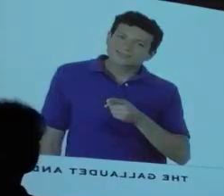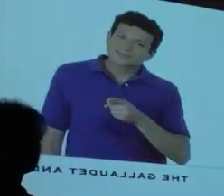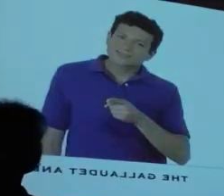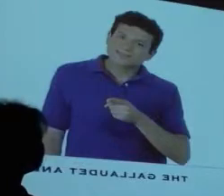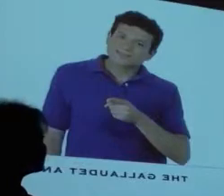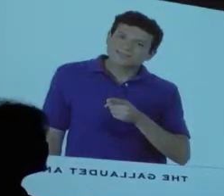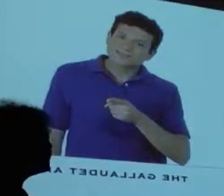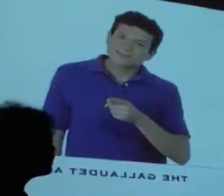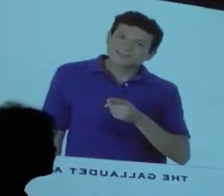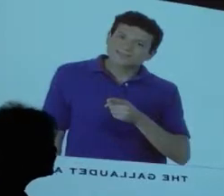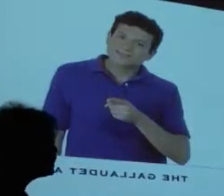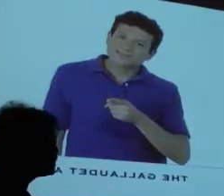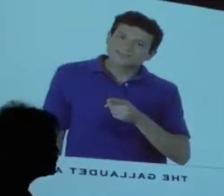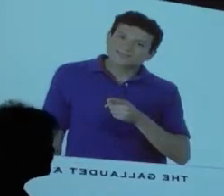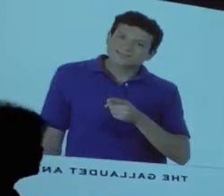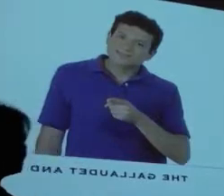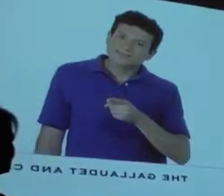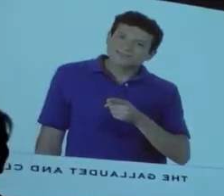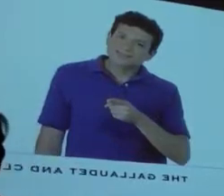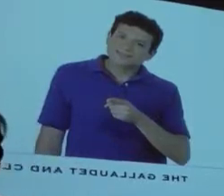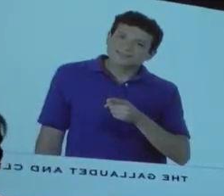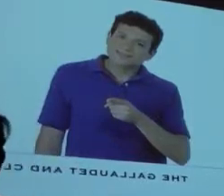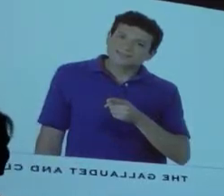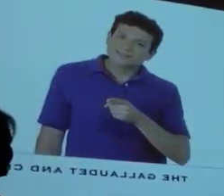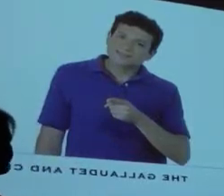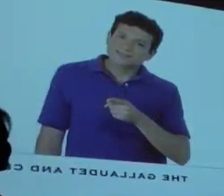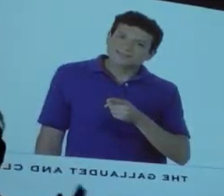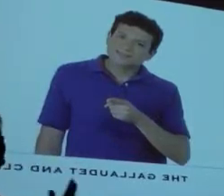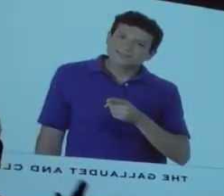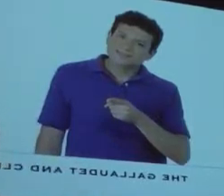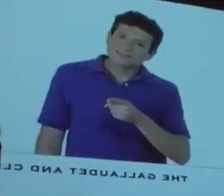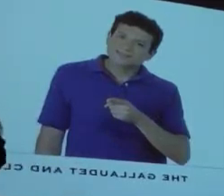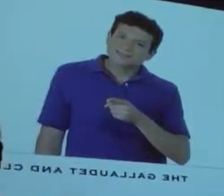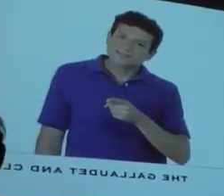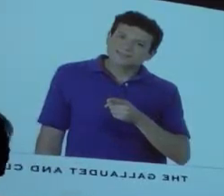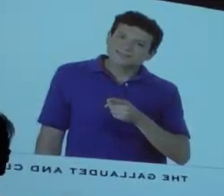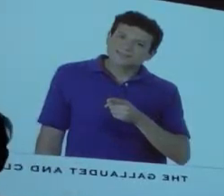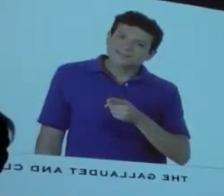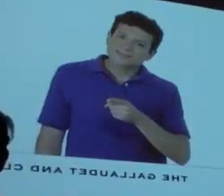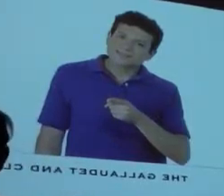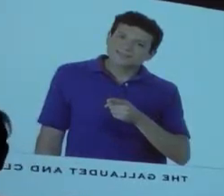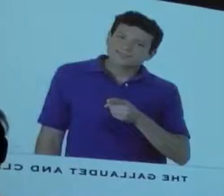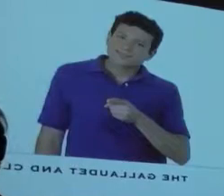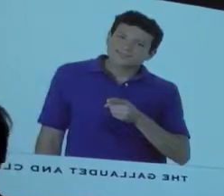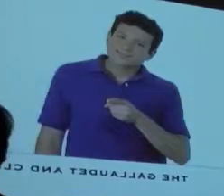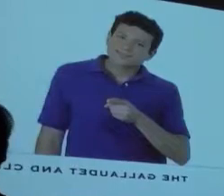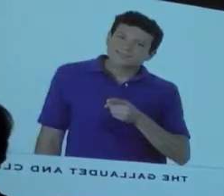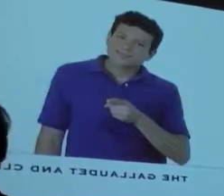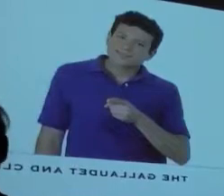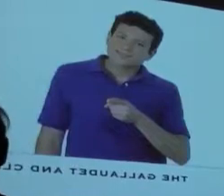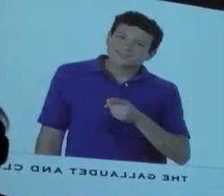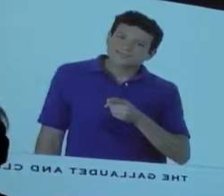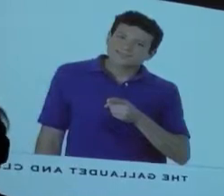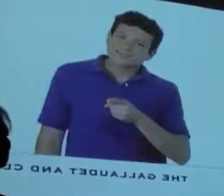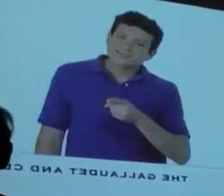do you see the difference? Right? That's how you know which pronoun it is. If I'm interpreting, that's how I know which pronoun